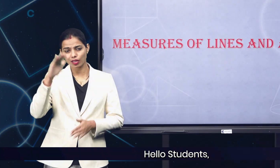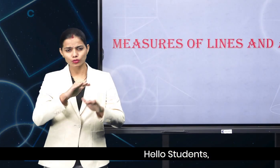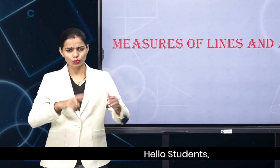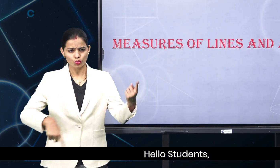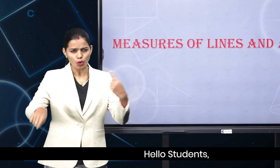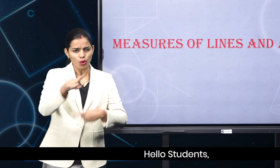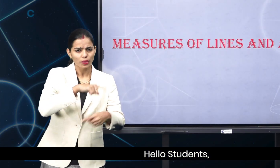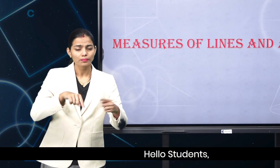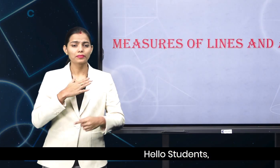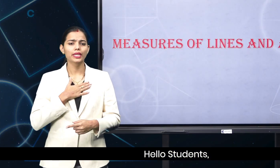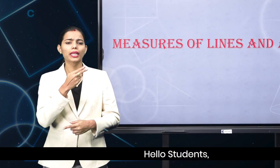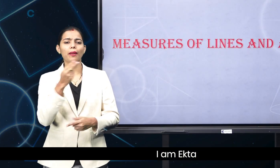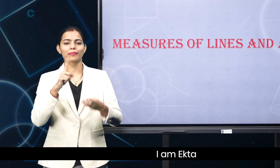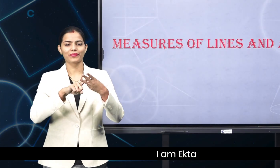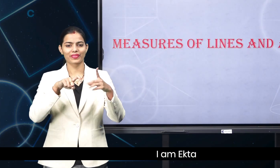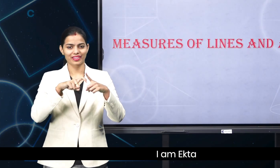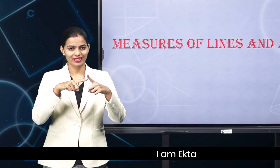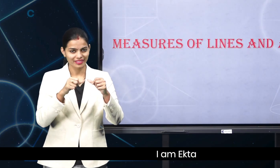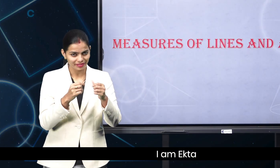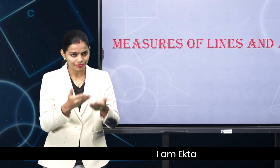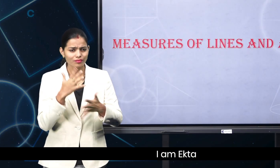Hello students, I am Ekta.